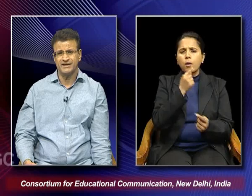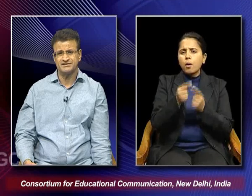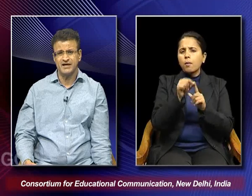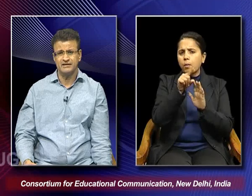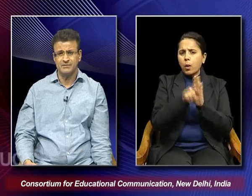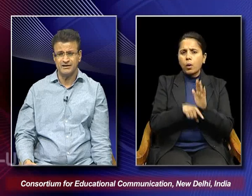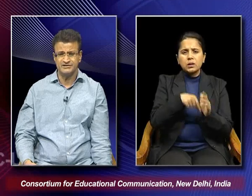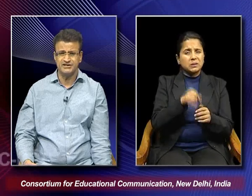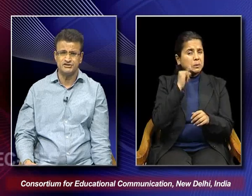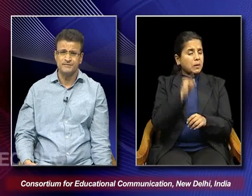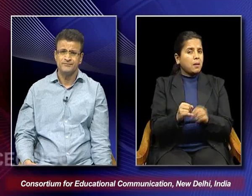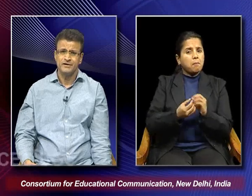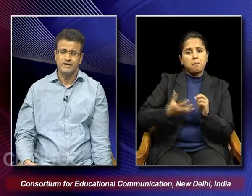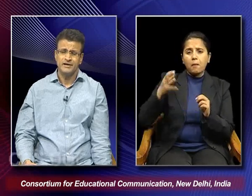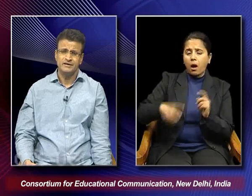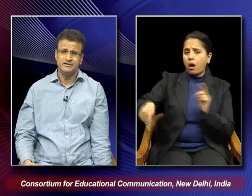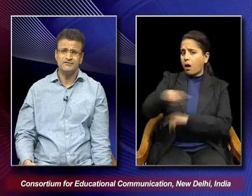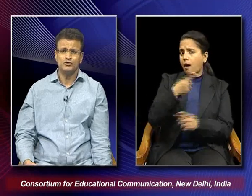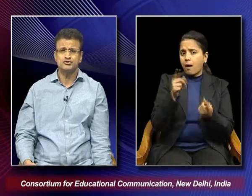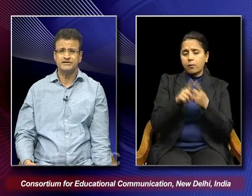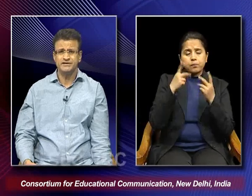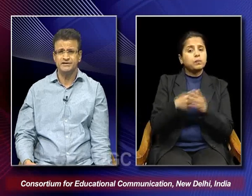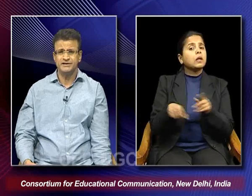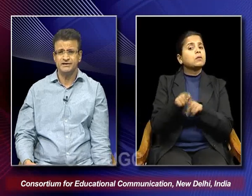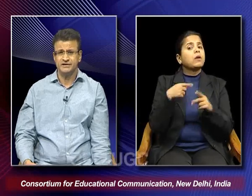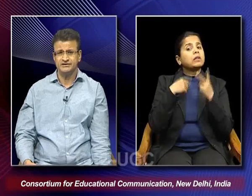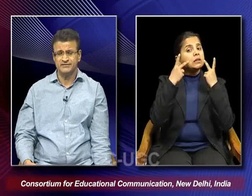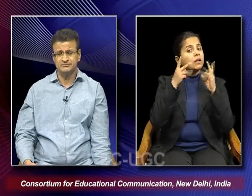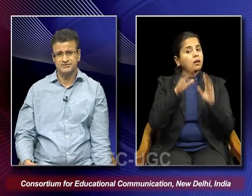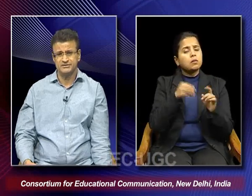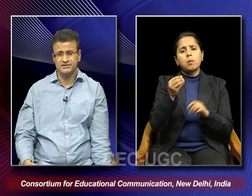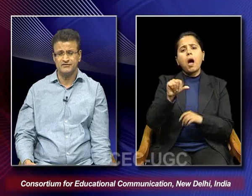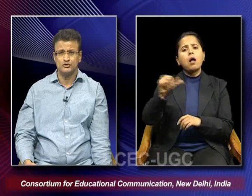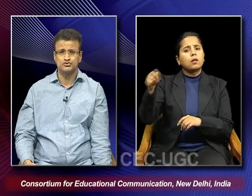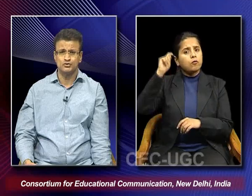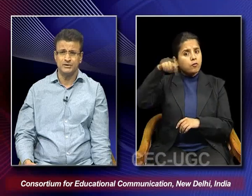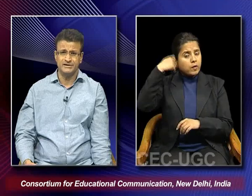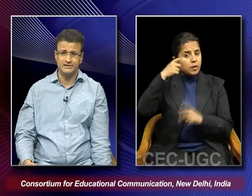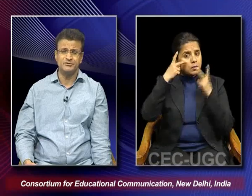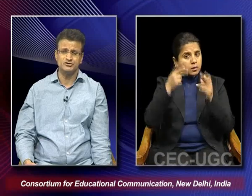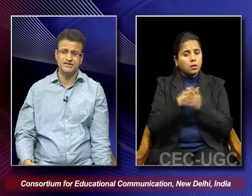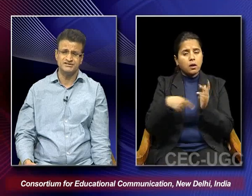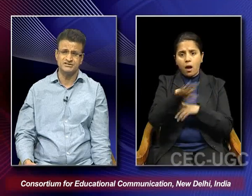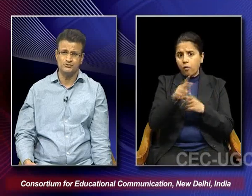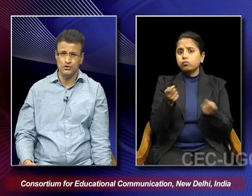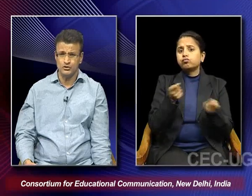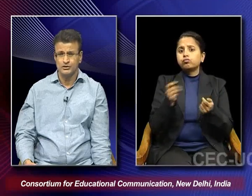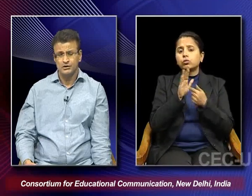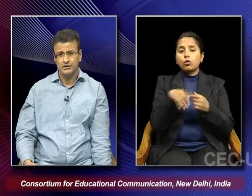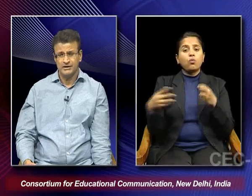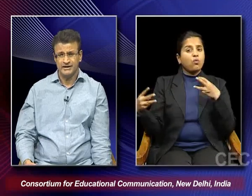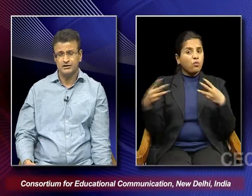of Pakistan in Bangladesh. And then we also see that other films, they were also dealing, because as this